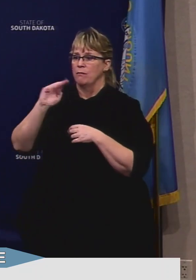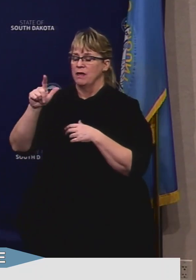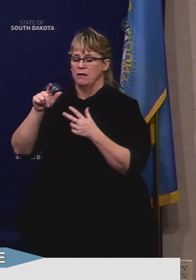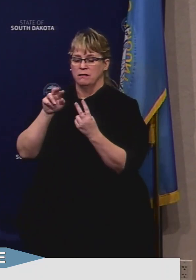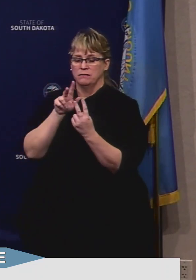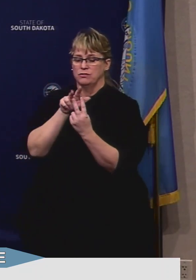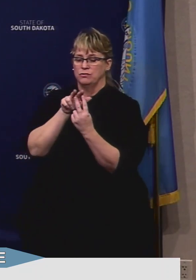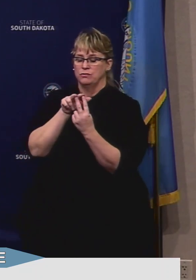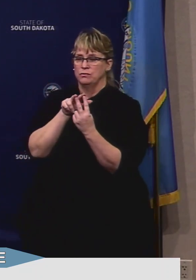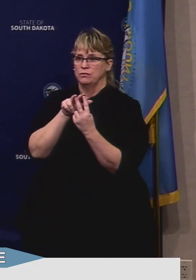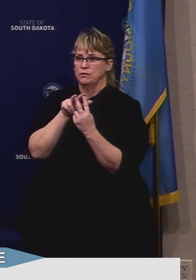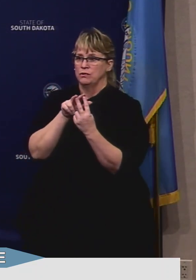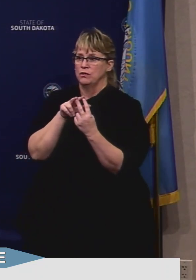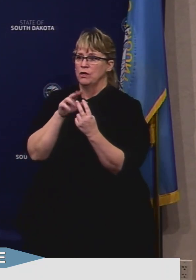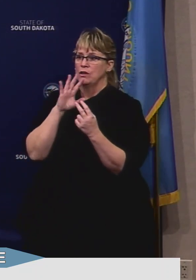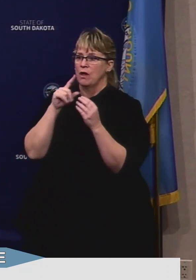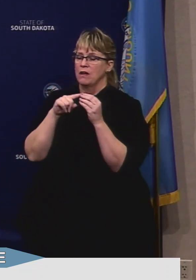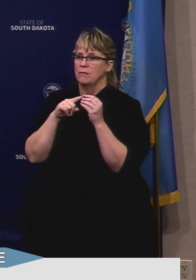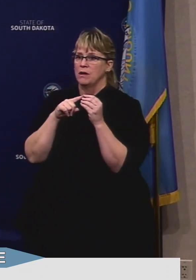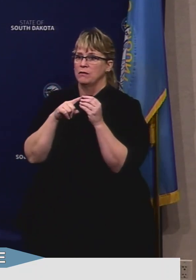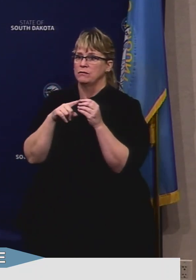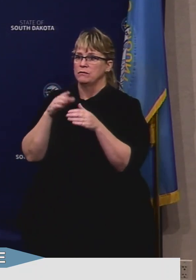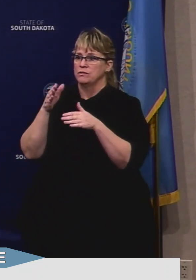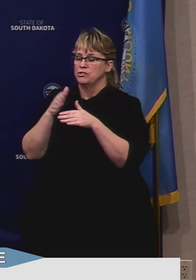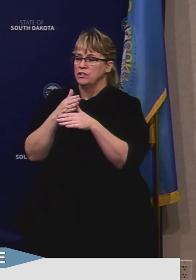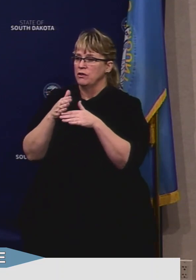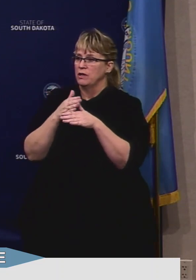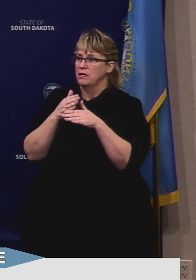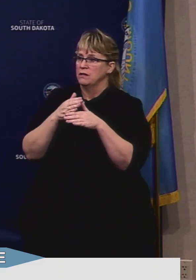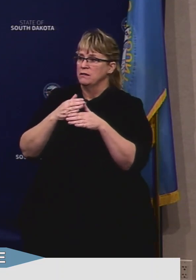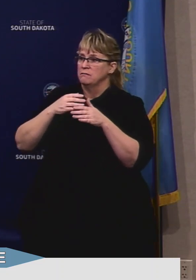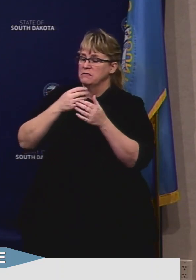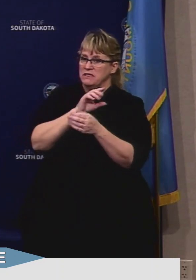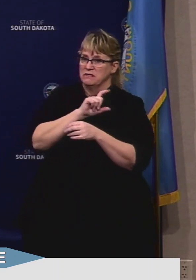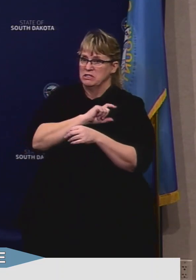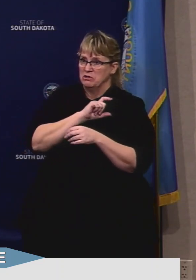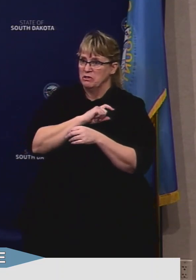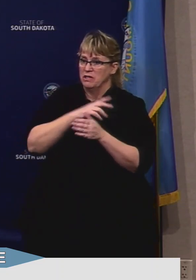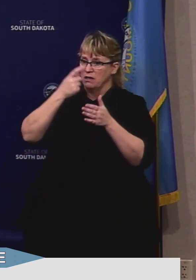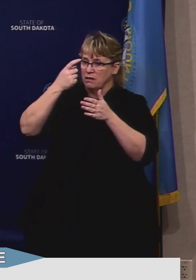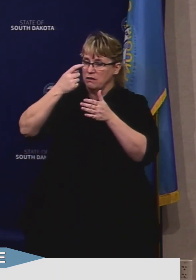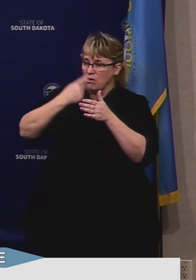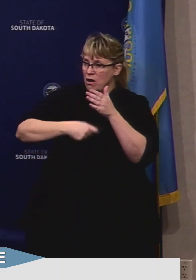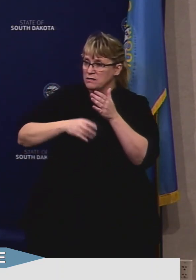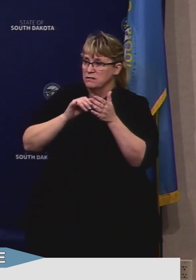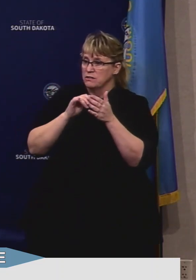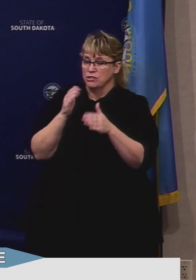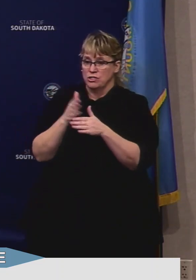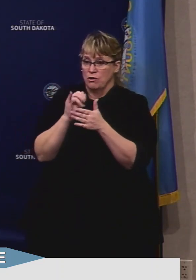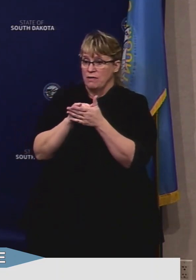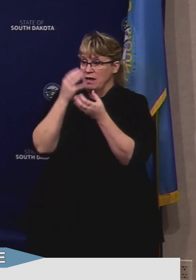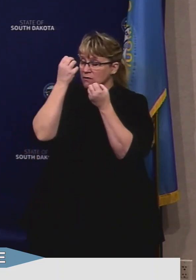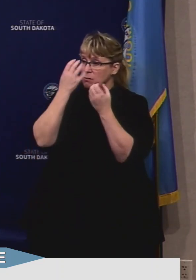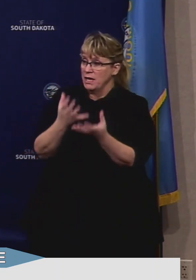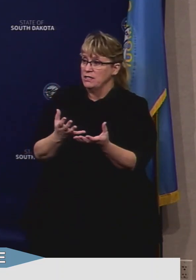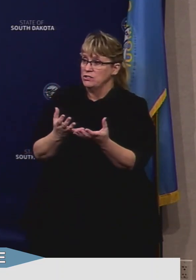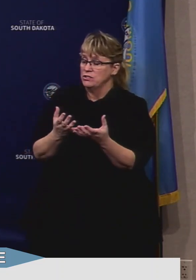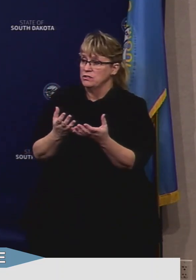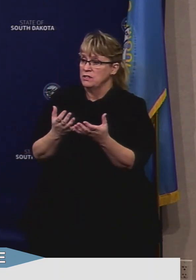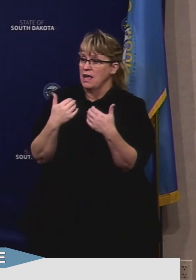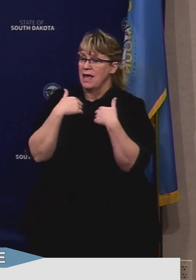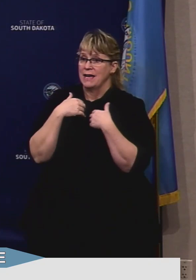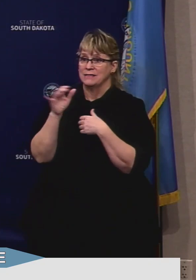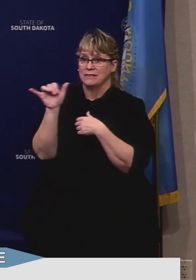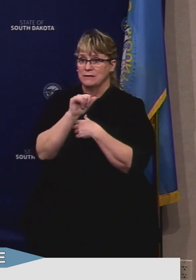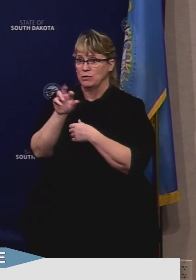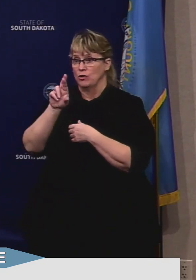about disclosing security costs, do you think that disclosing that information poses a